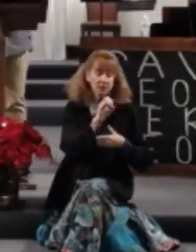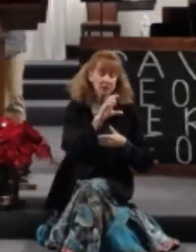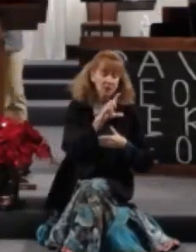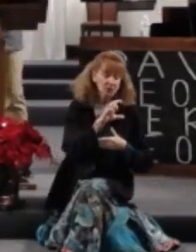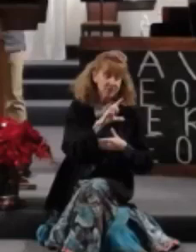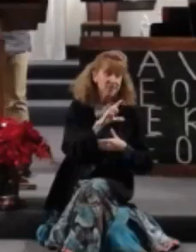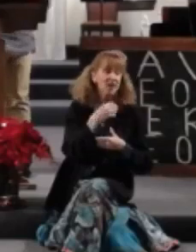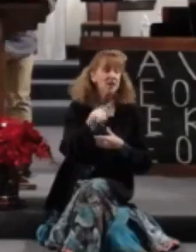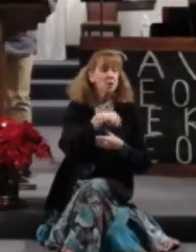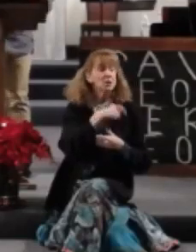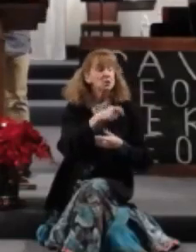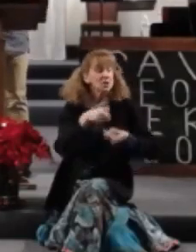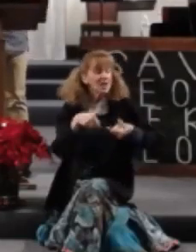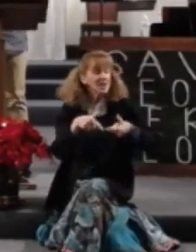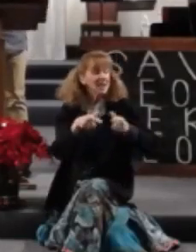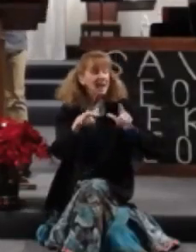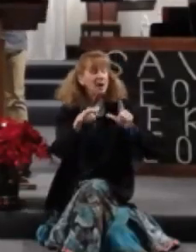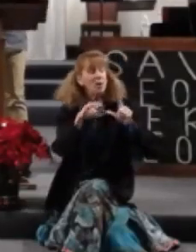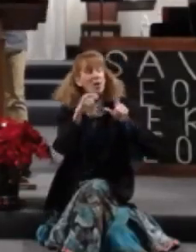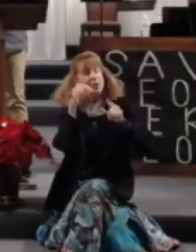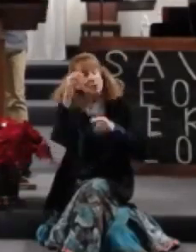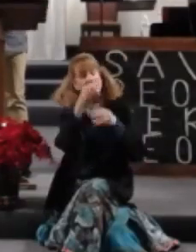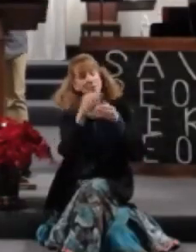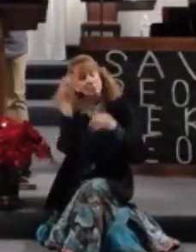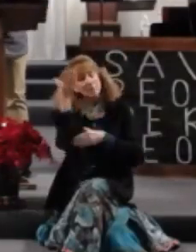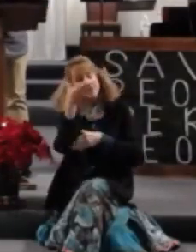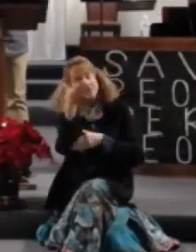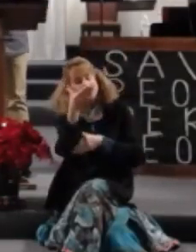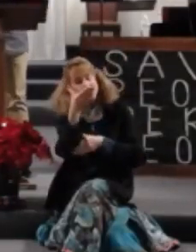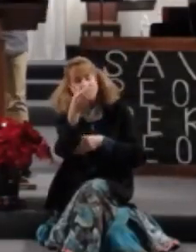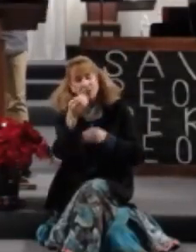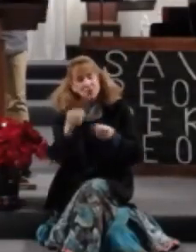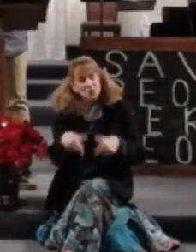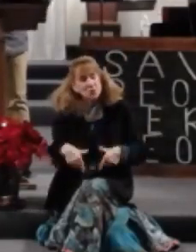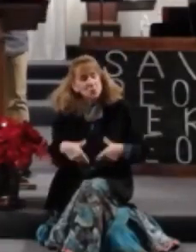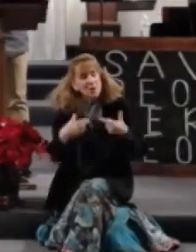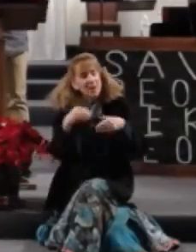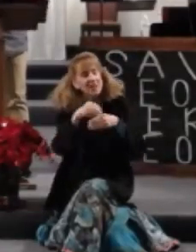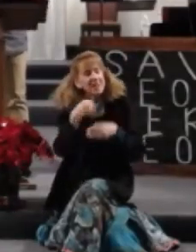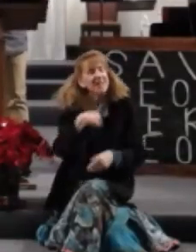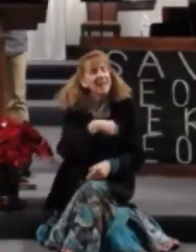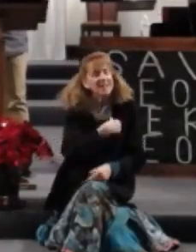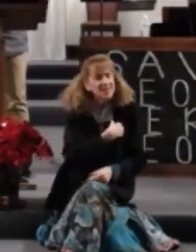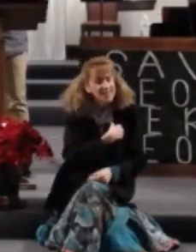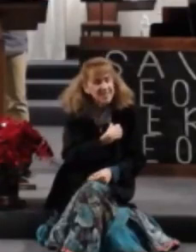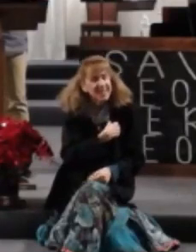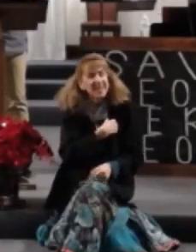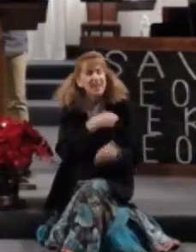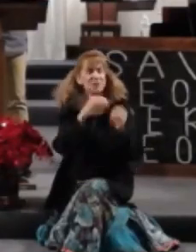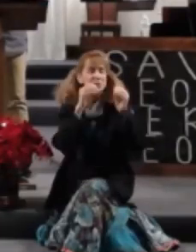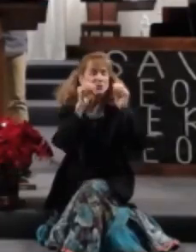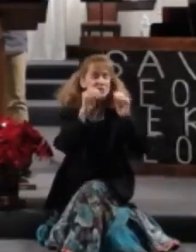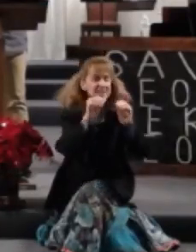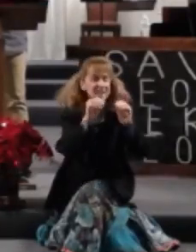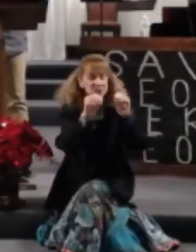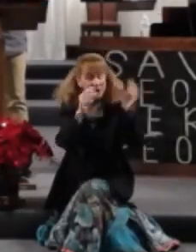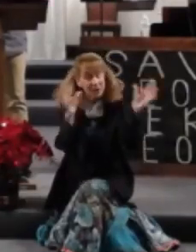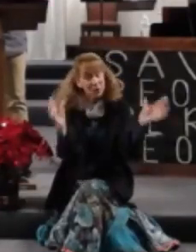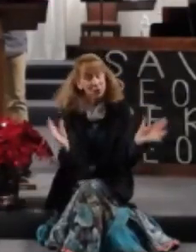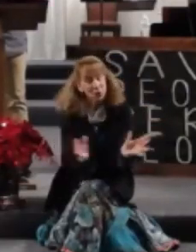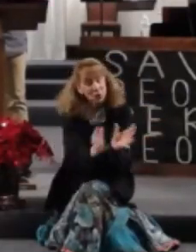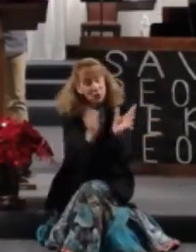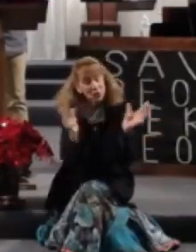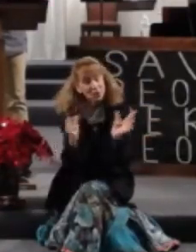that we should let the message of Christ dwell in us richly as we teach and admonish one another with